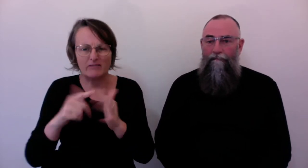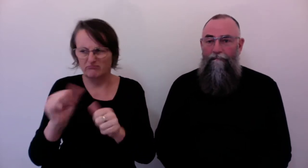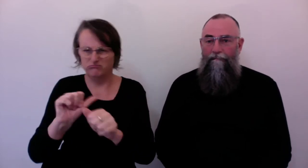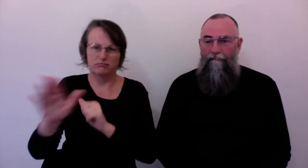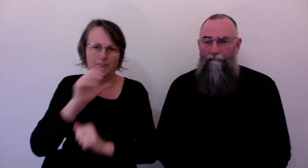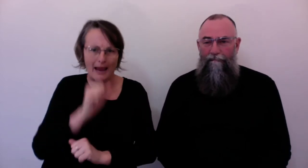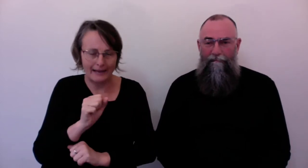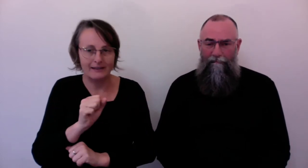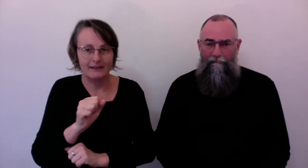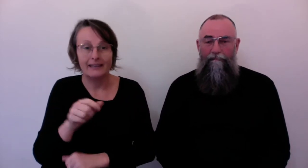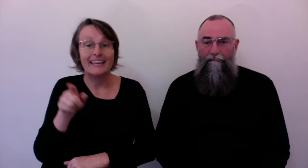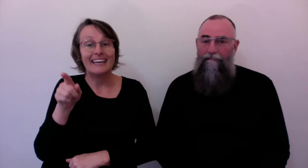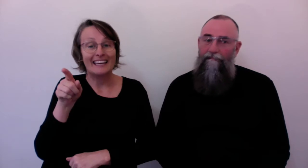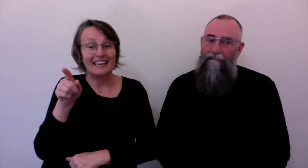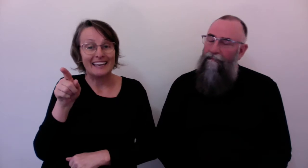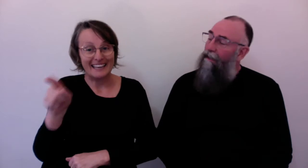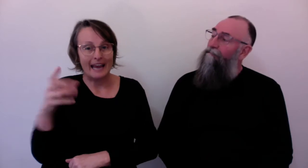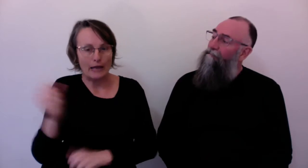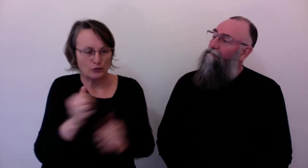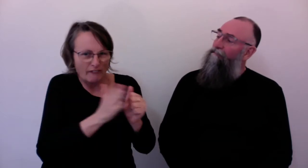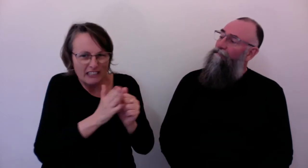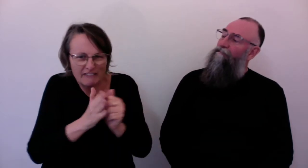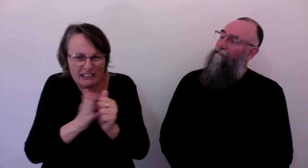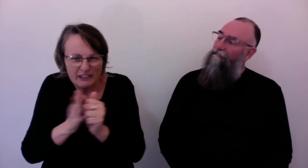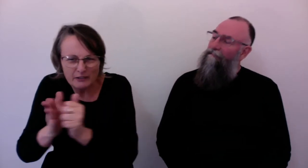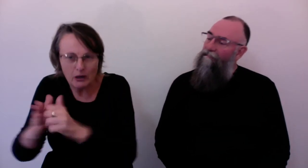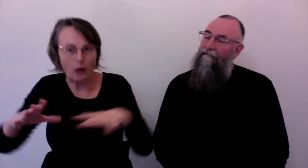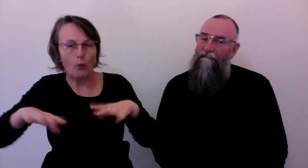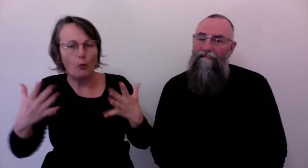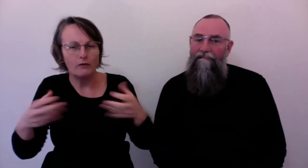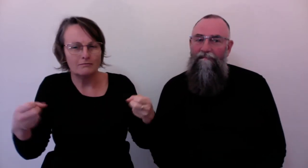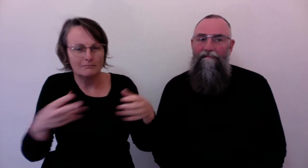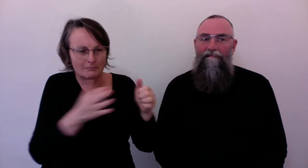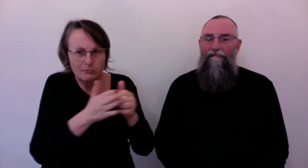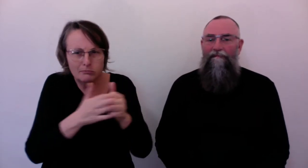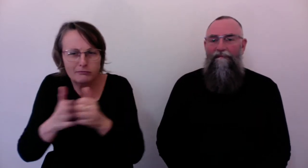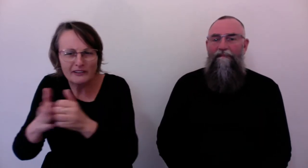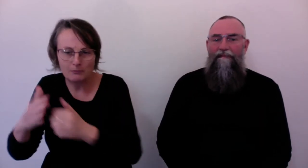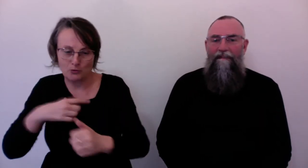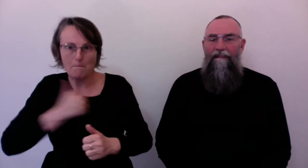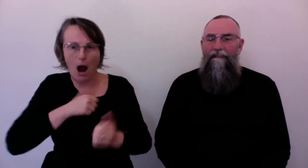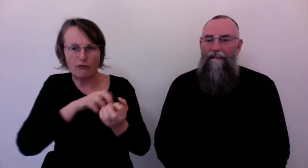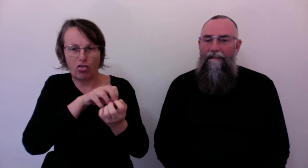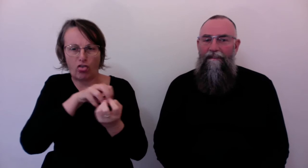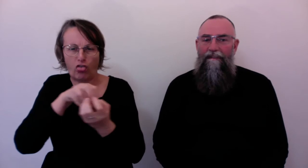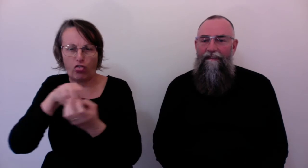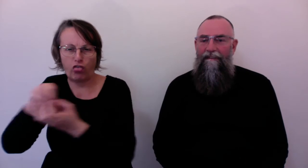Yeah. he has to correct all the automated captions because mine are dribble. Dribble. It's all one.